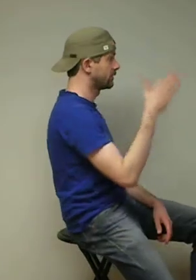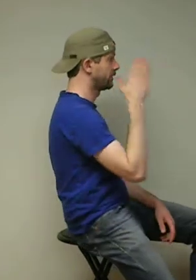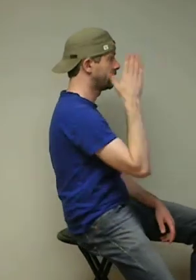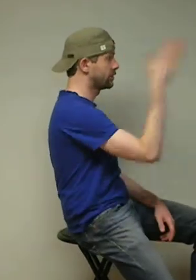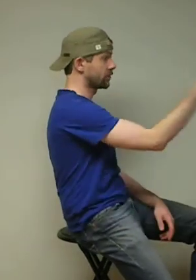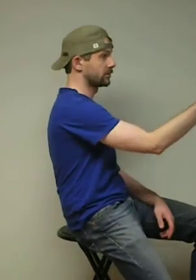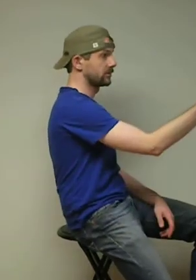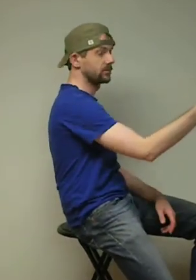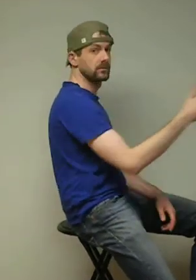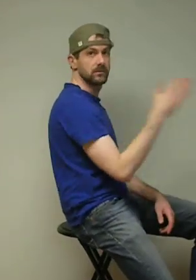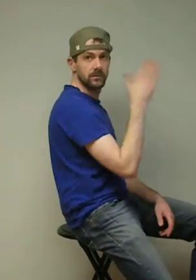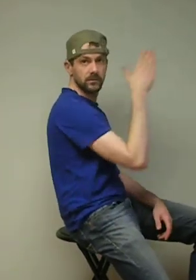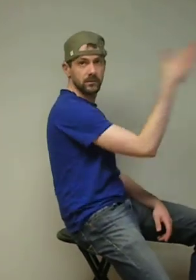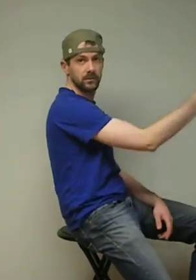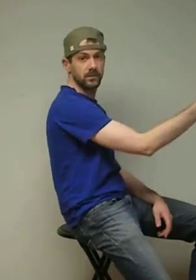The future.